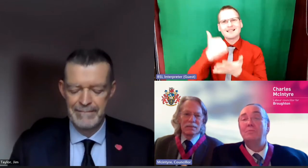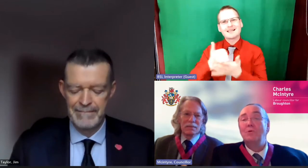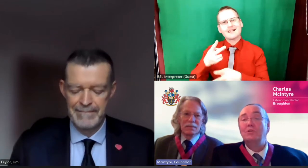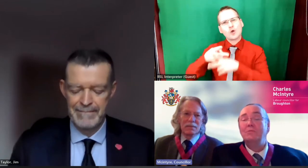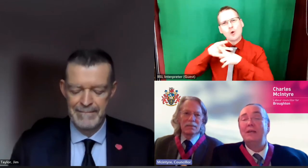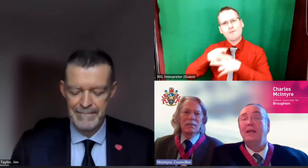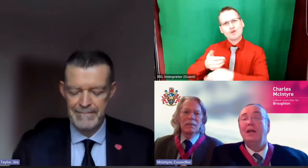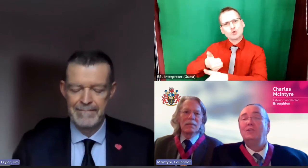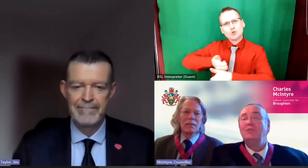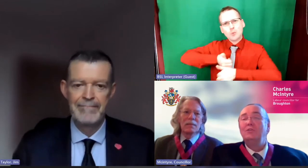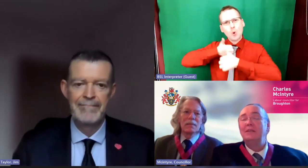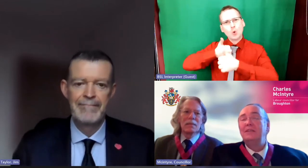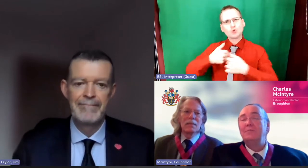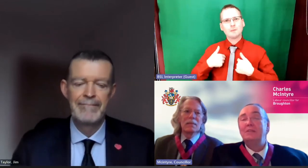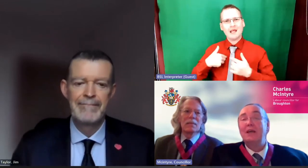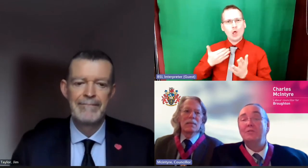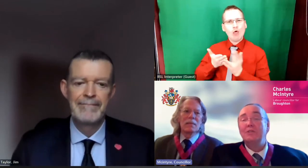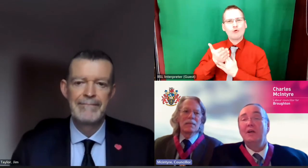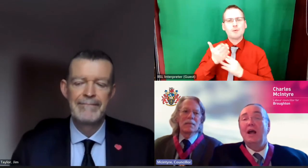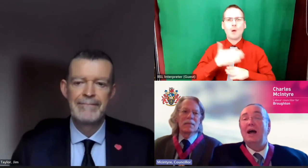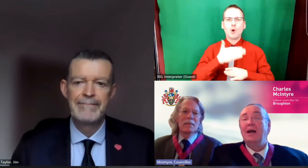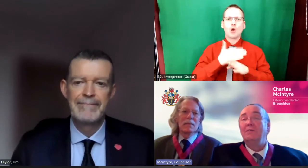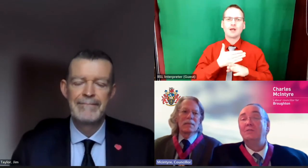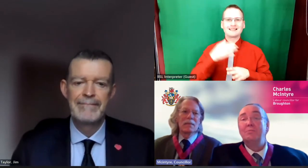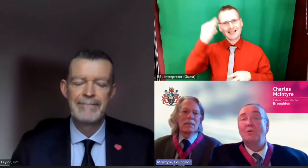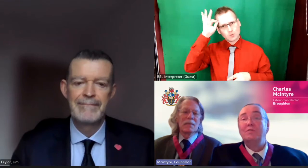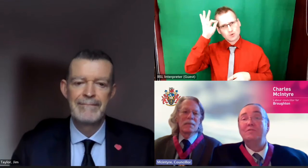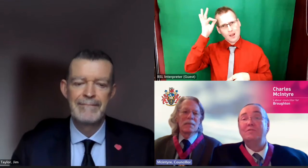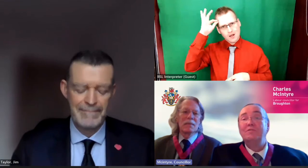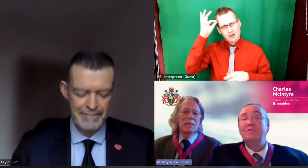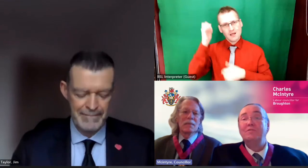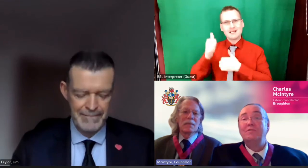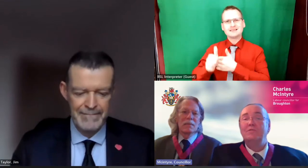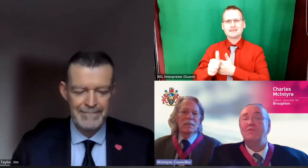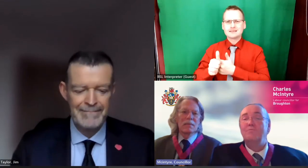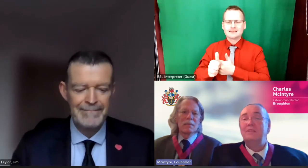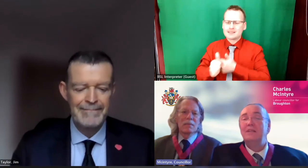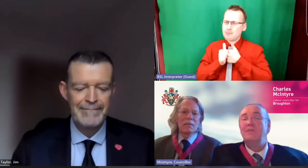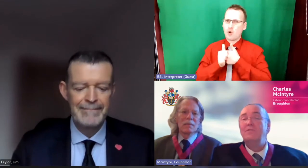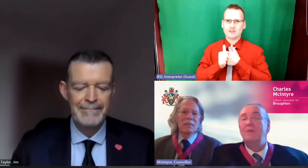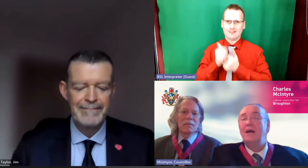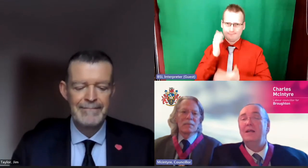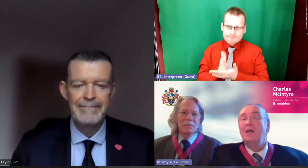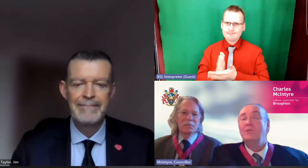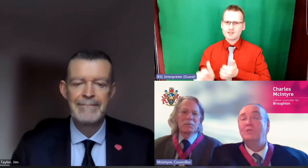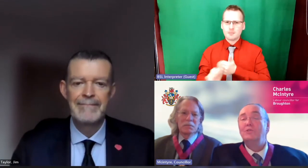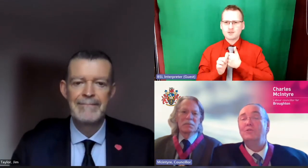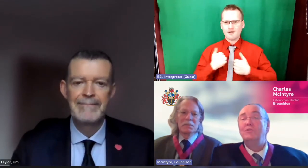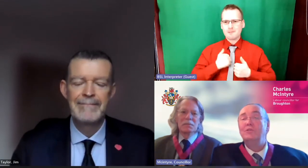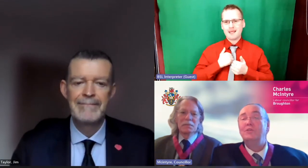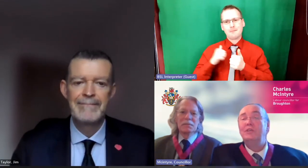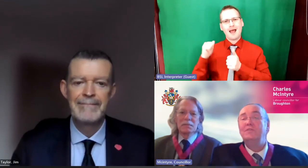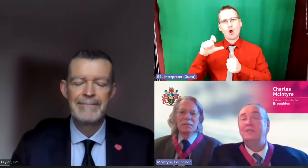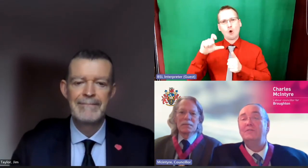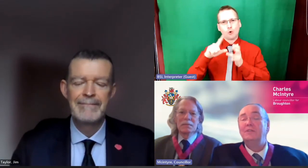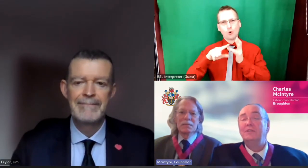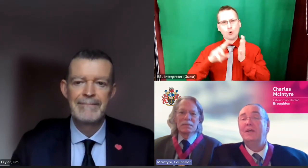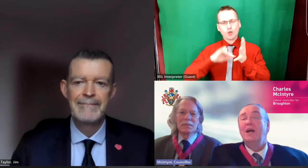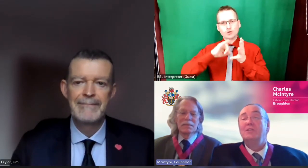and support to me during my term as councillor, and supportive, very supportive of myself and my consort during our